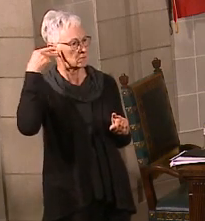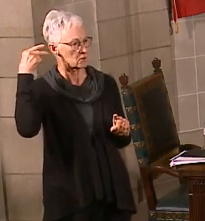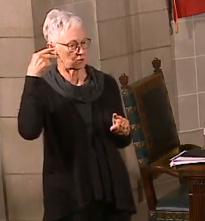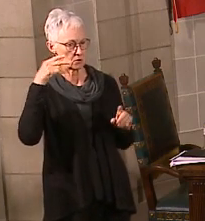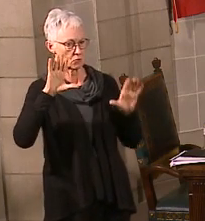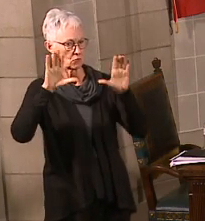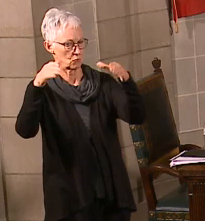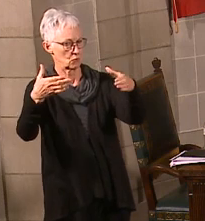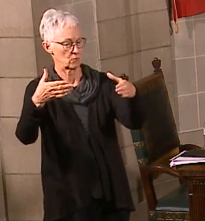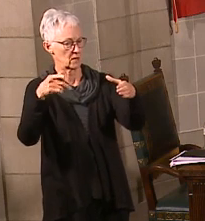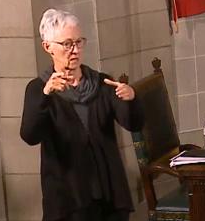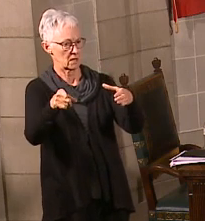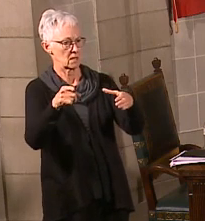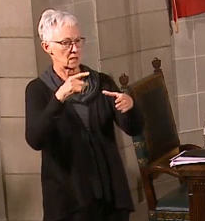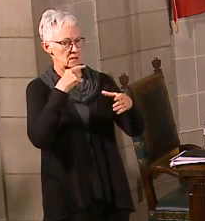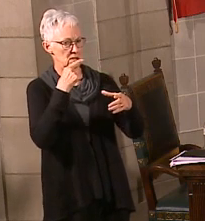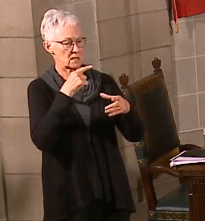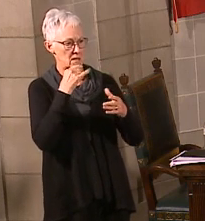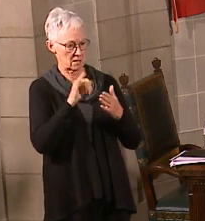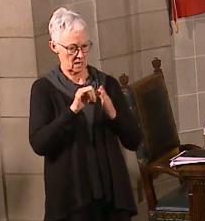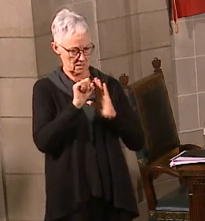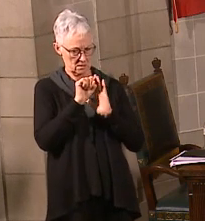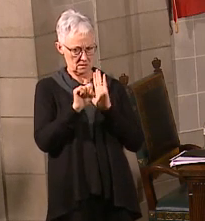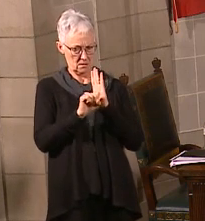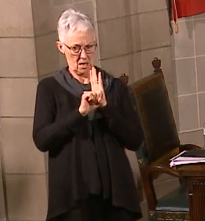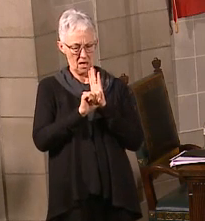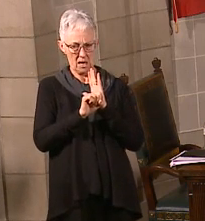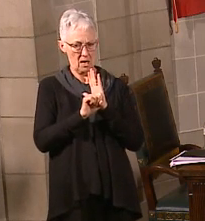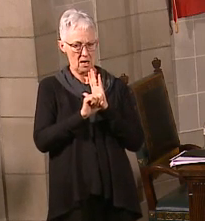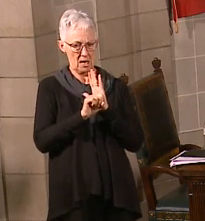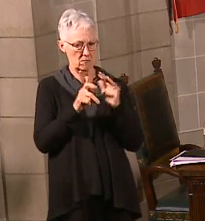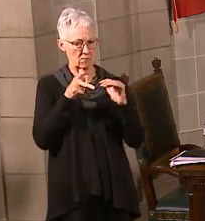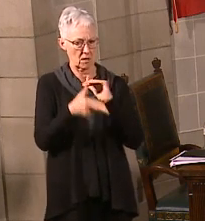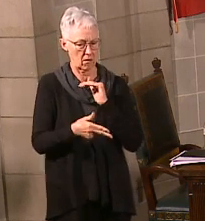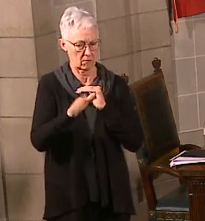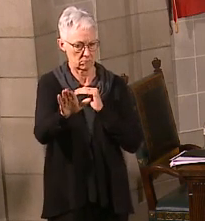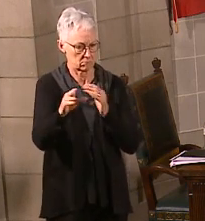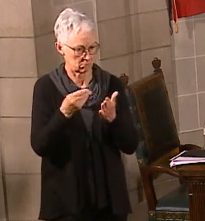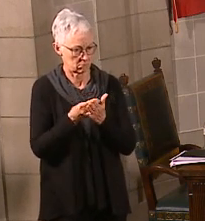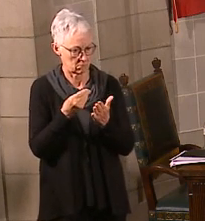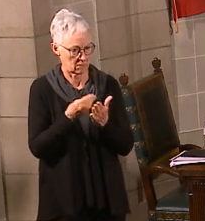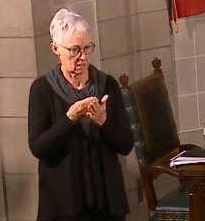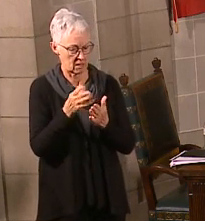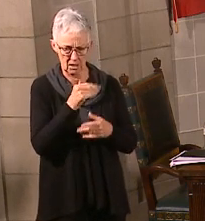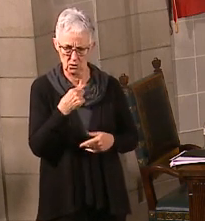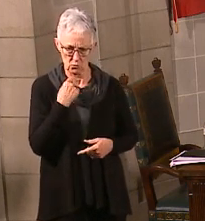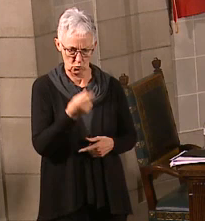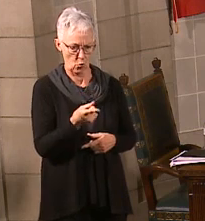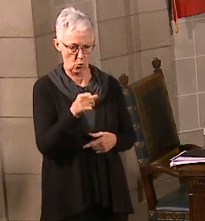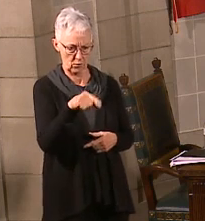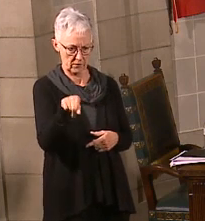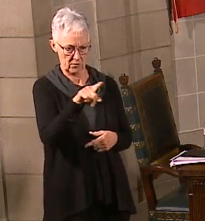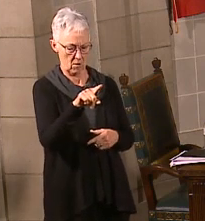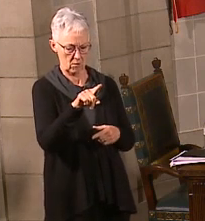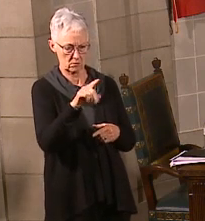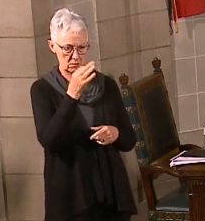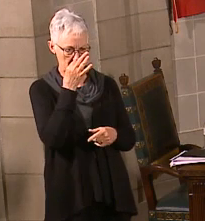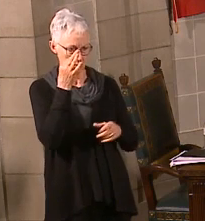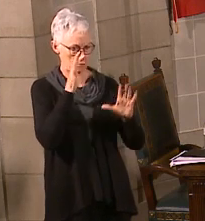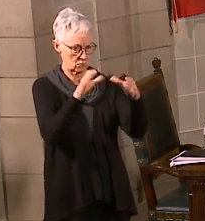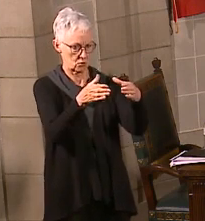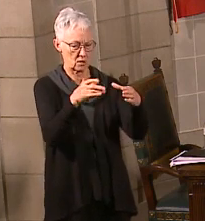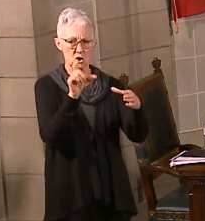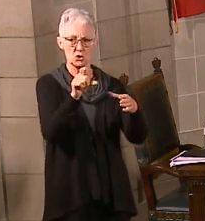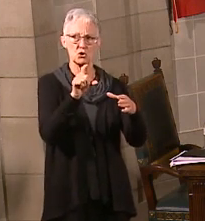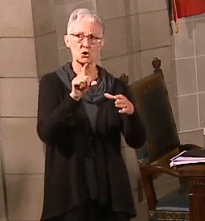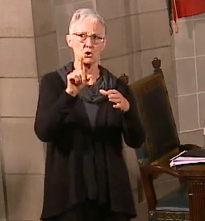of financial assistance to the tribes and have told them to look at the federal government or look toward the federal government. I think there's,